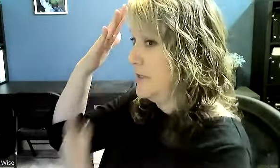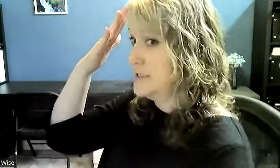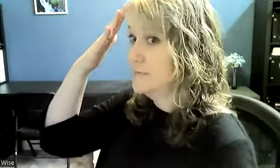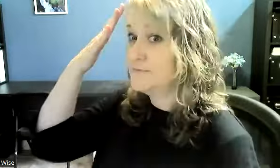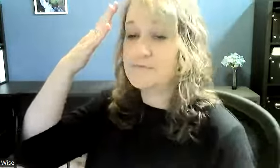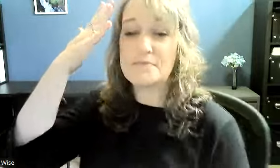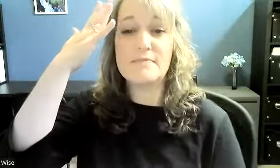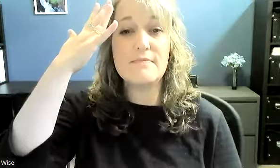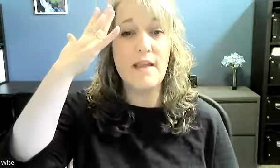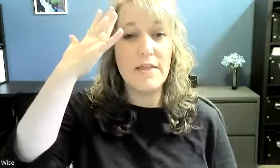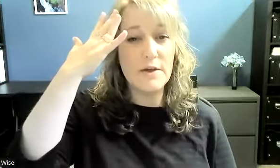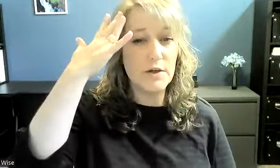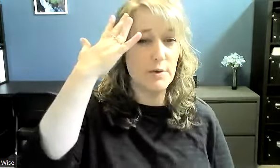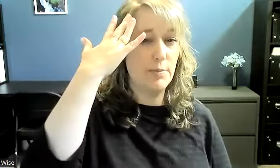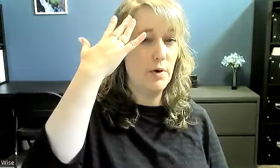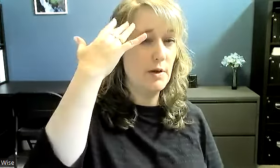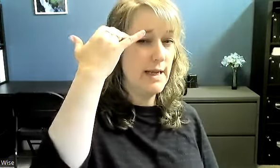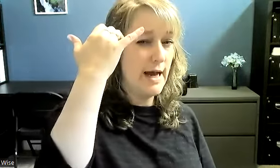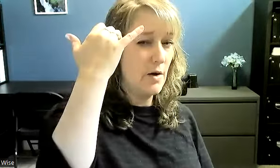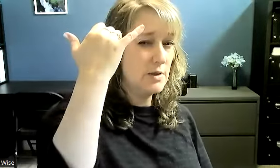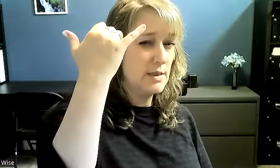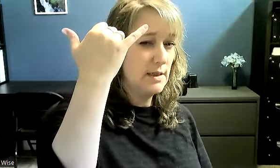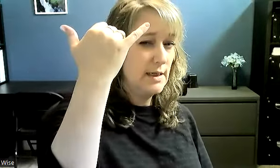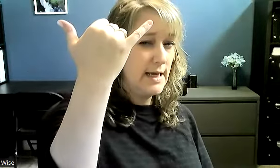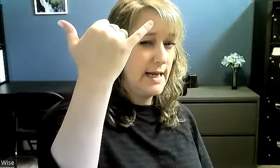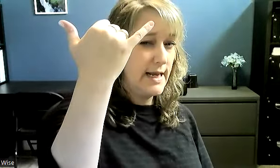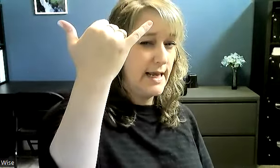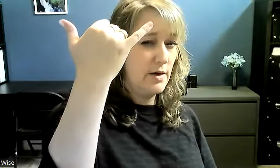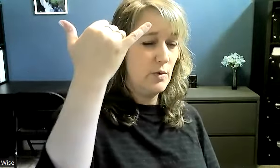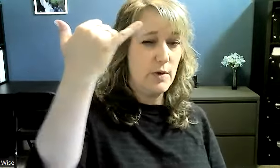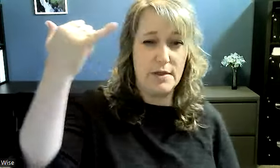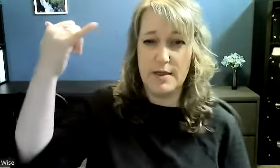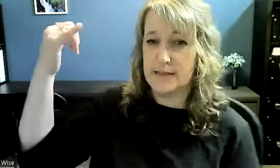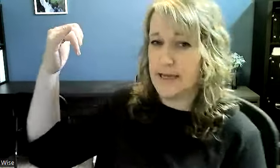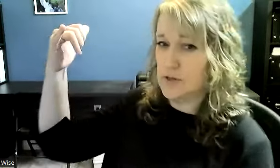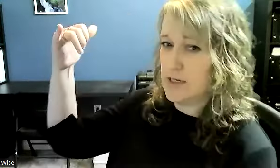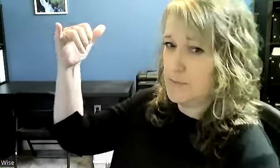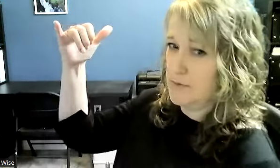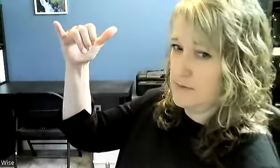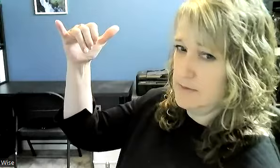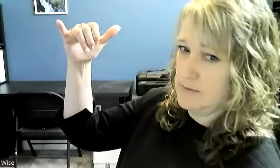face, and then you're going to pull it out and end with this hand shape.